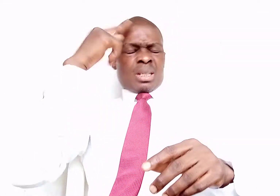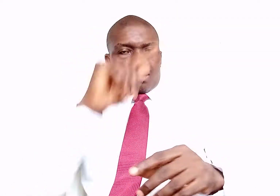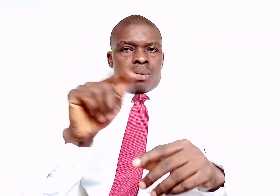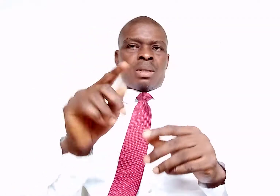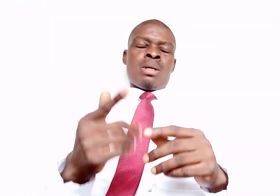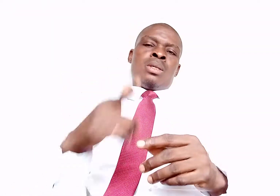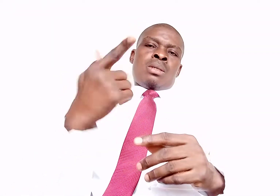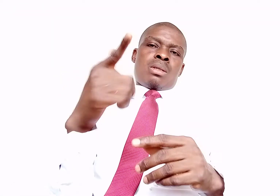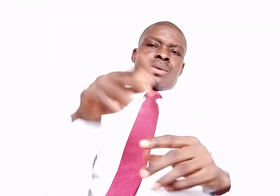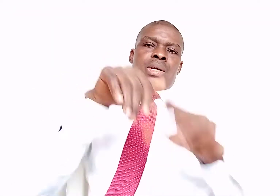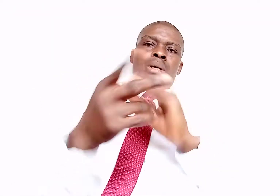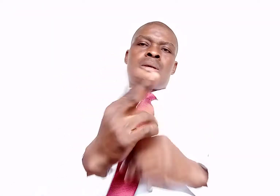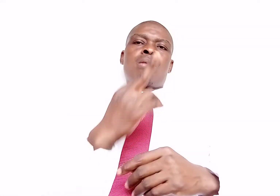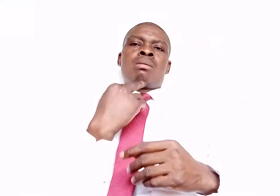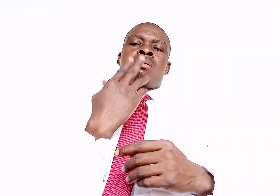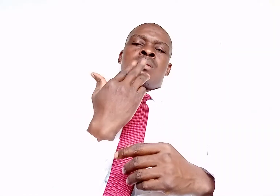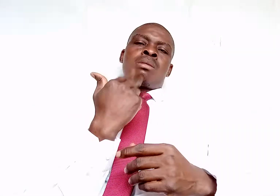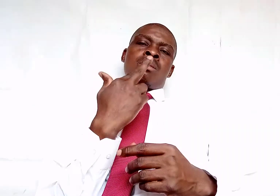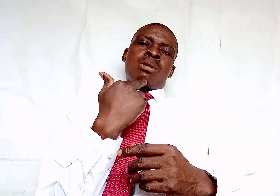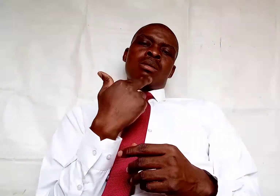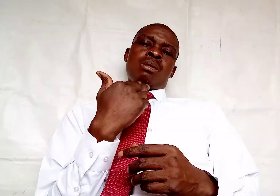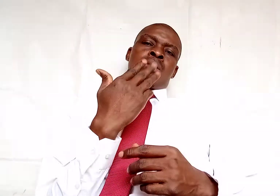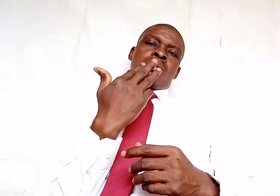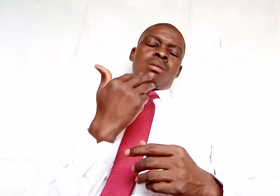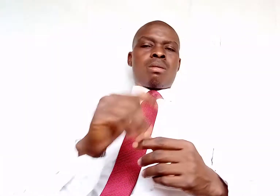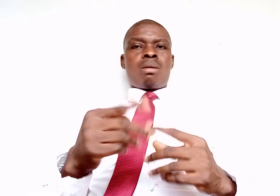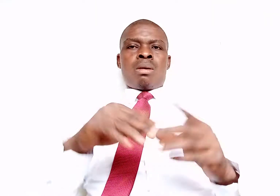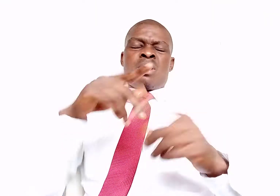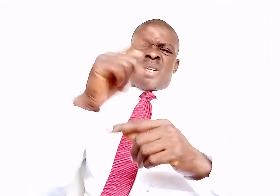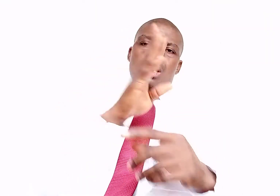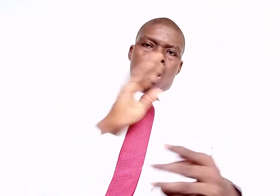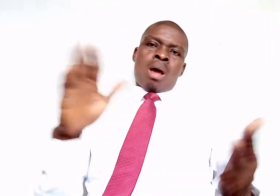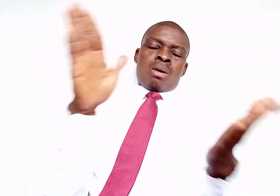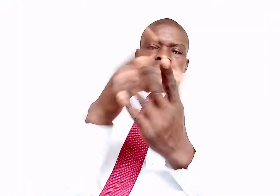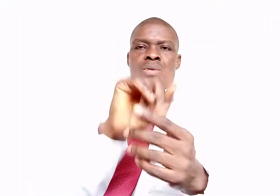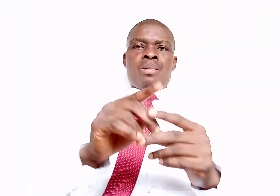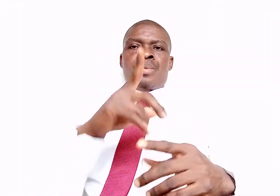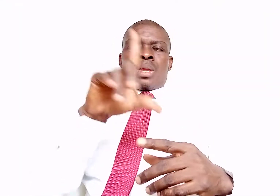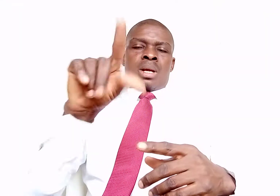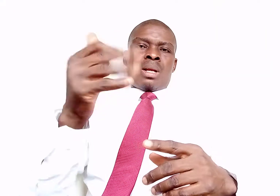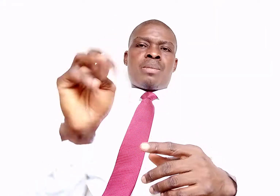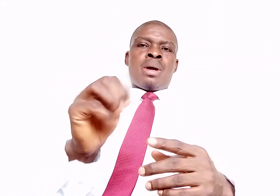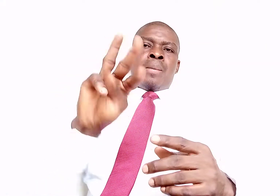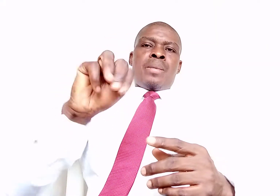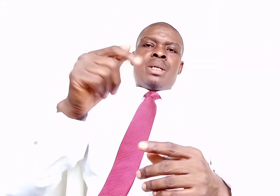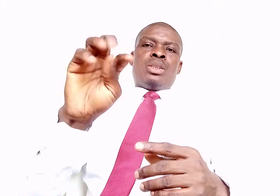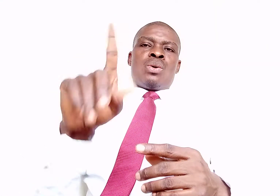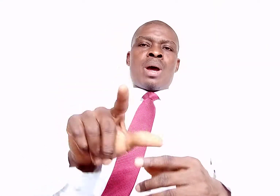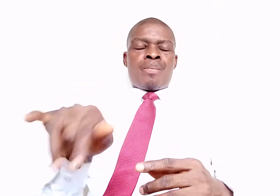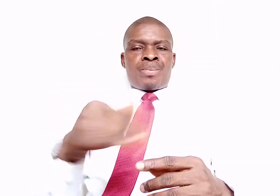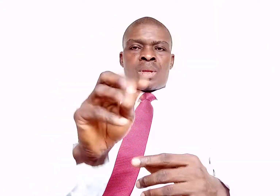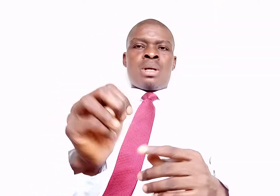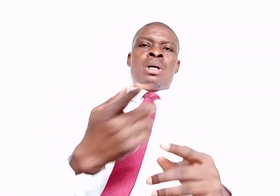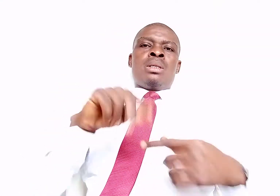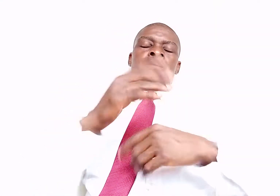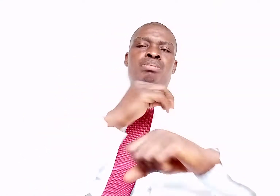color and very sensitive. They are covered by the labia majora. It protects the opening